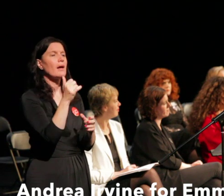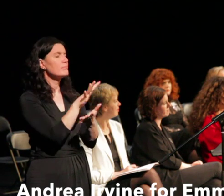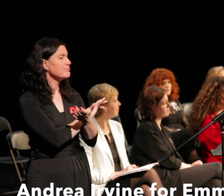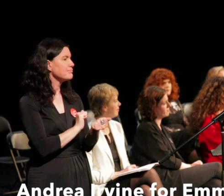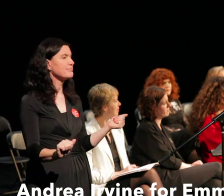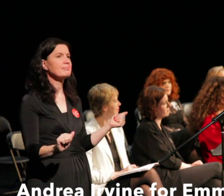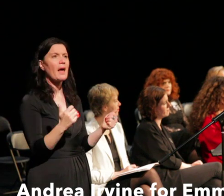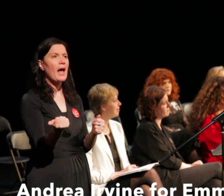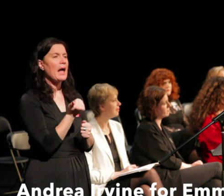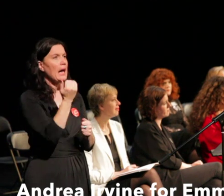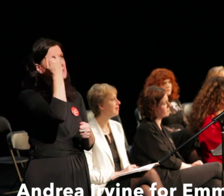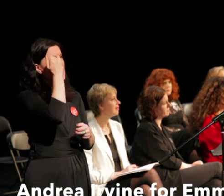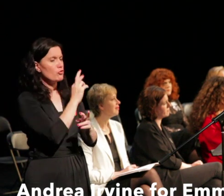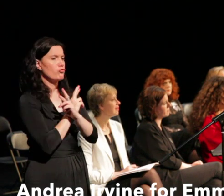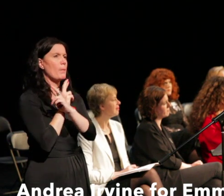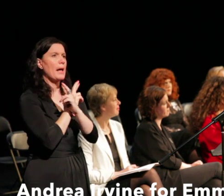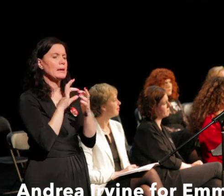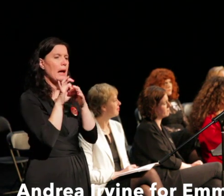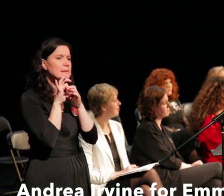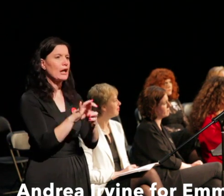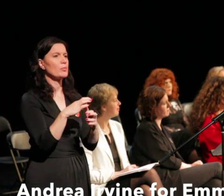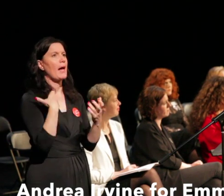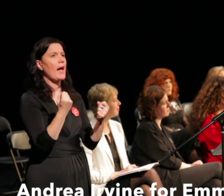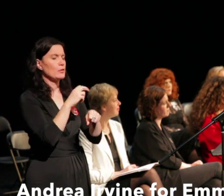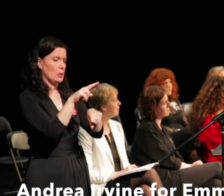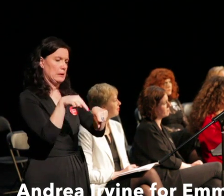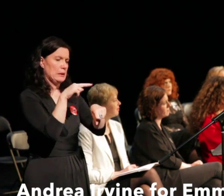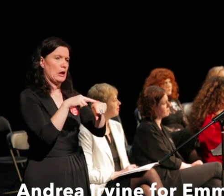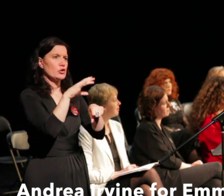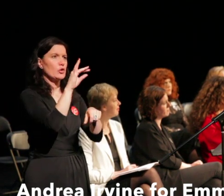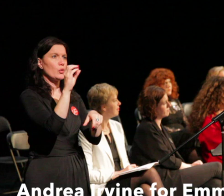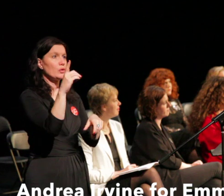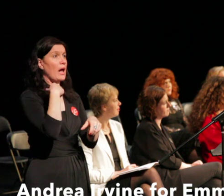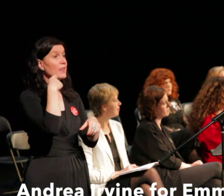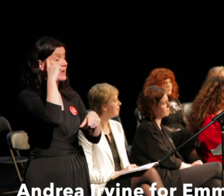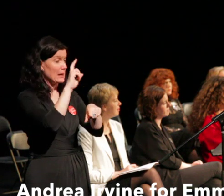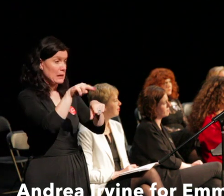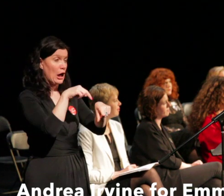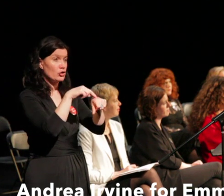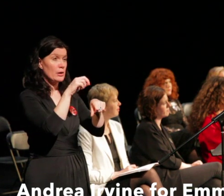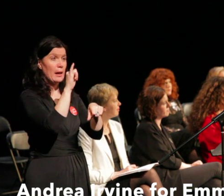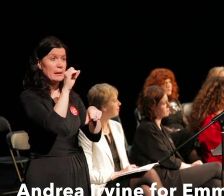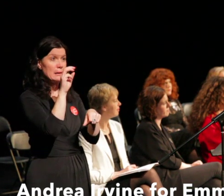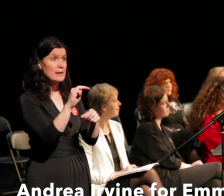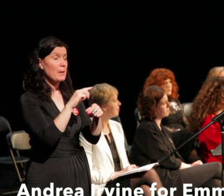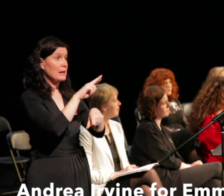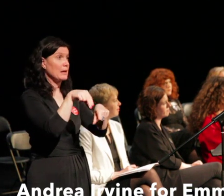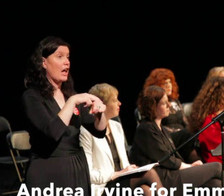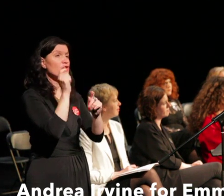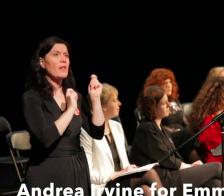romantic attachment to the idea of nationhood. I find the concept of nationalism, and therefore a national